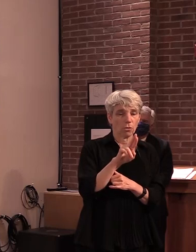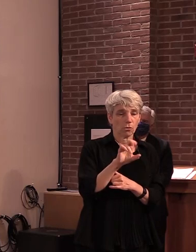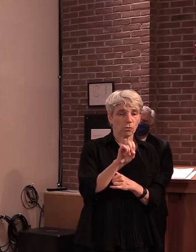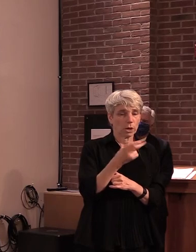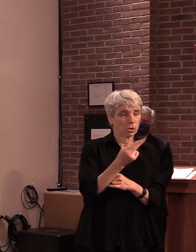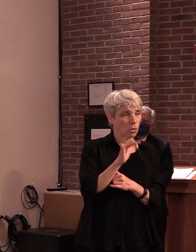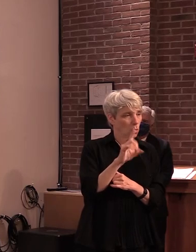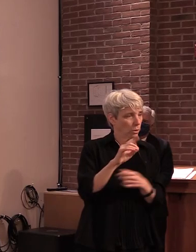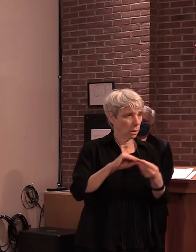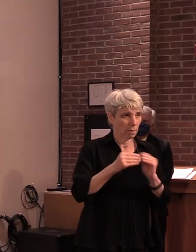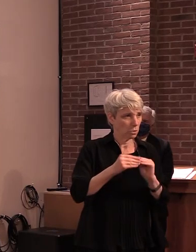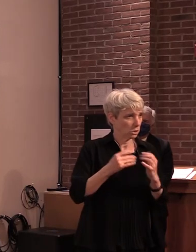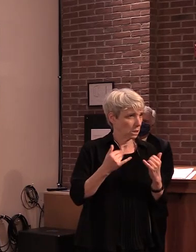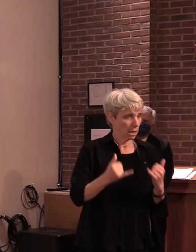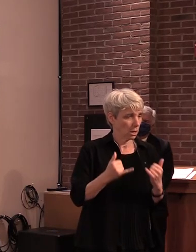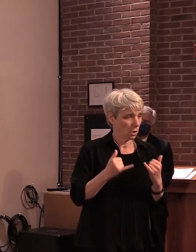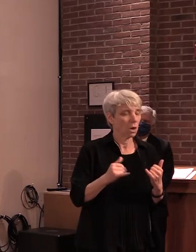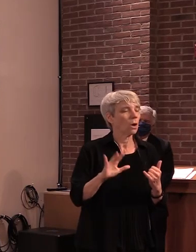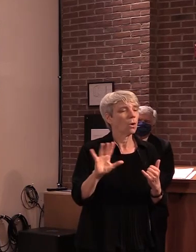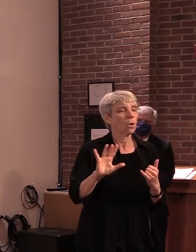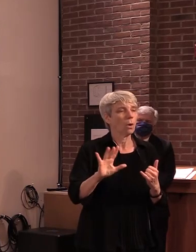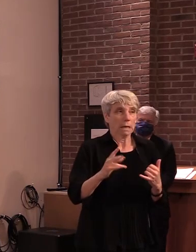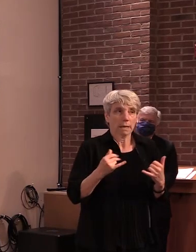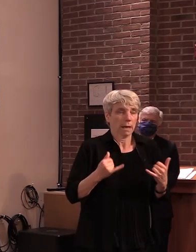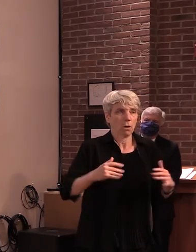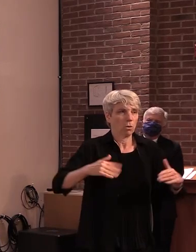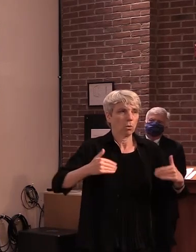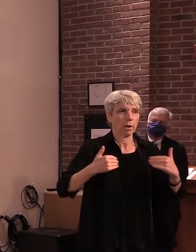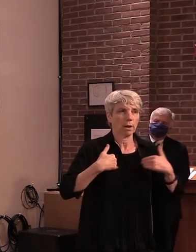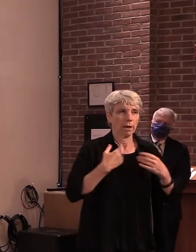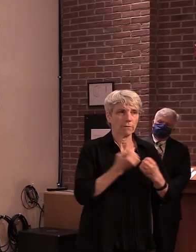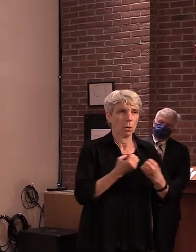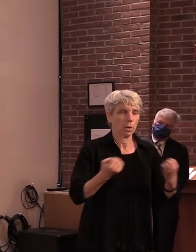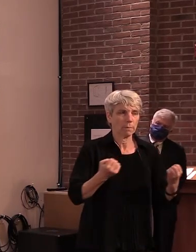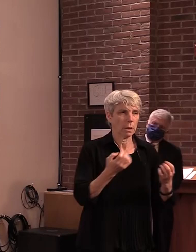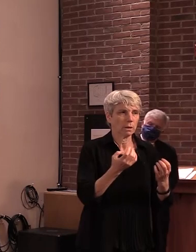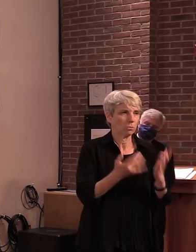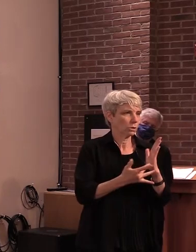We would have to integrate new technology to be able to do that.